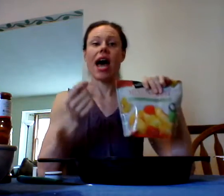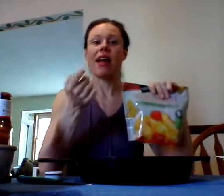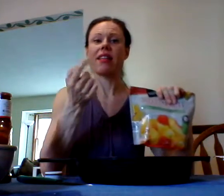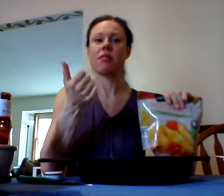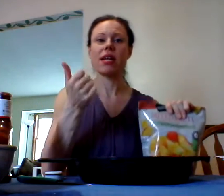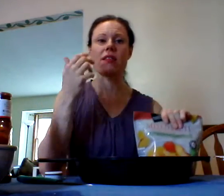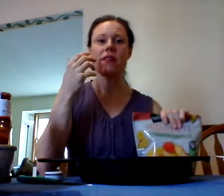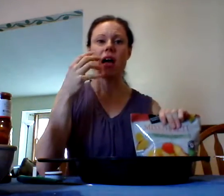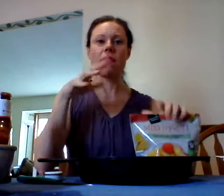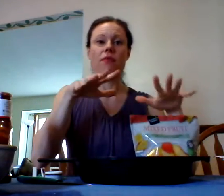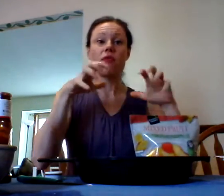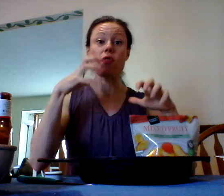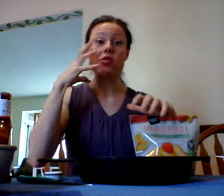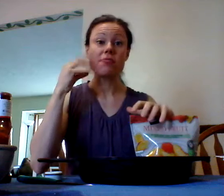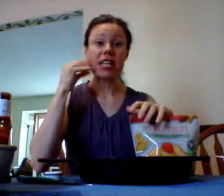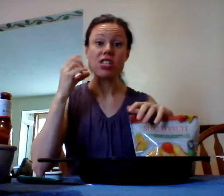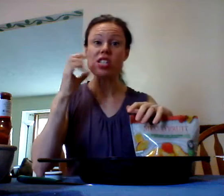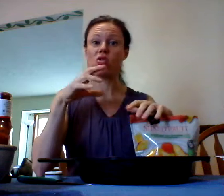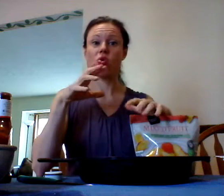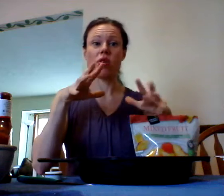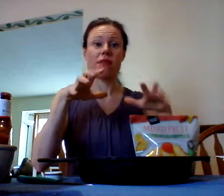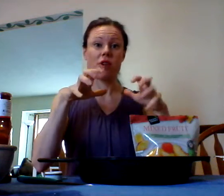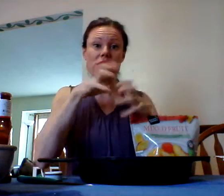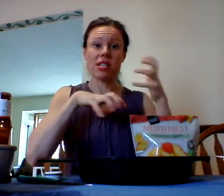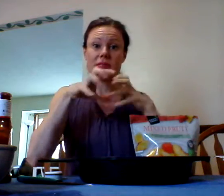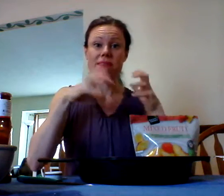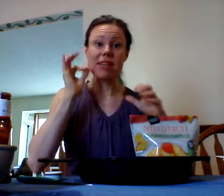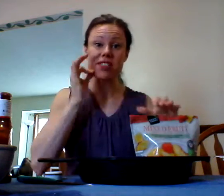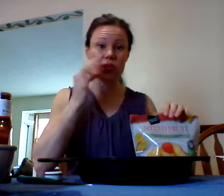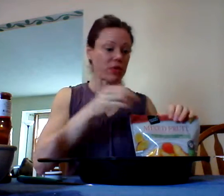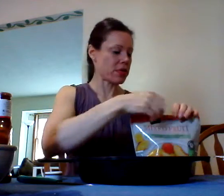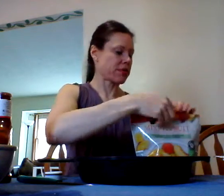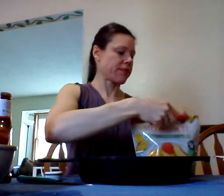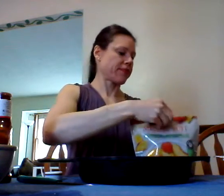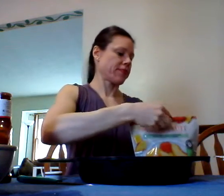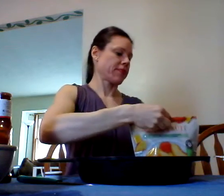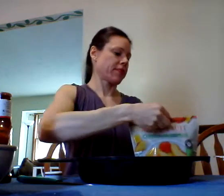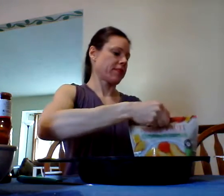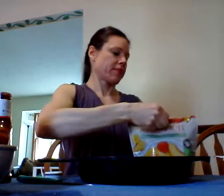Add a little bit of frozen peaches or frozen mixed fruit.